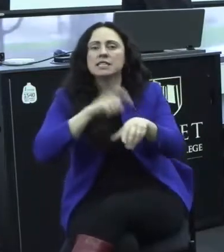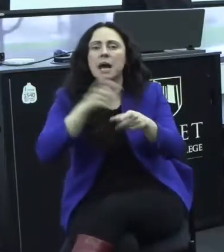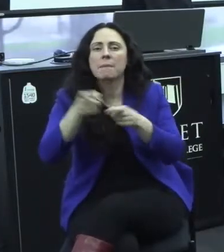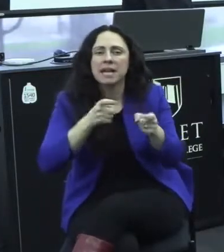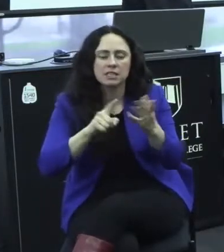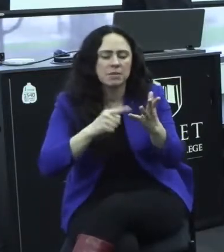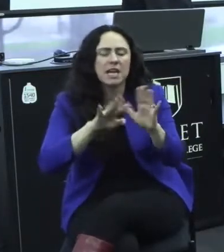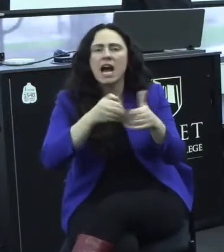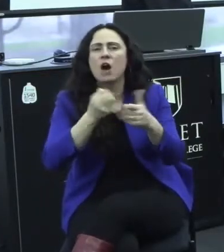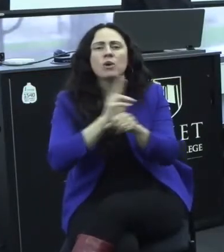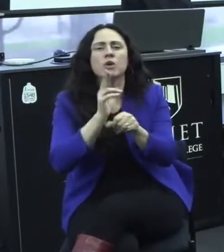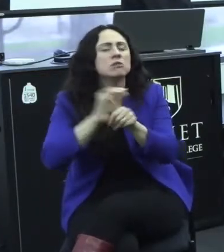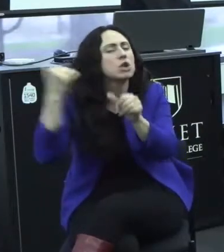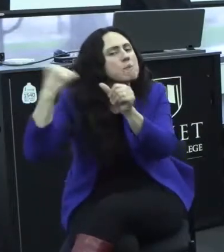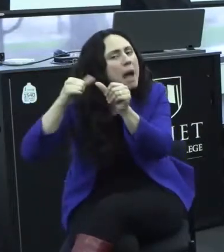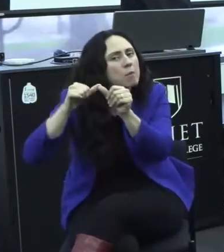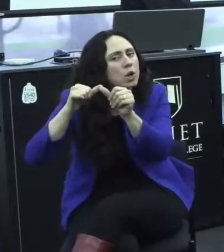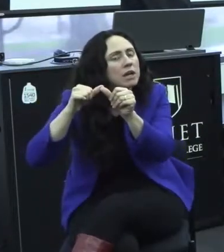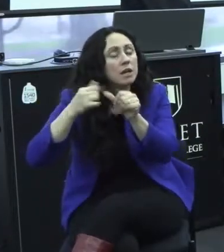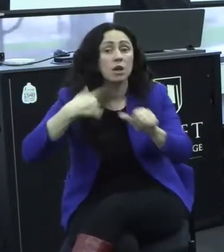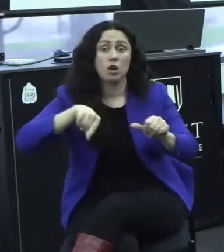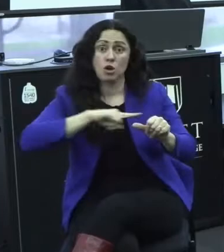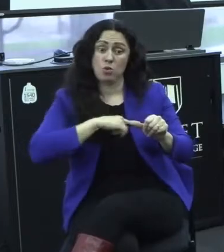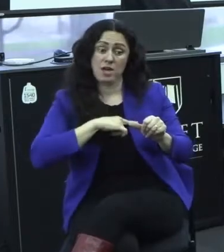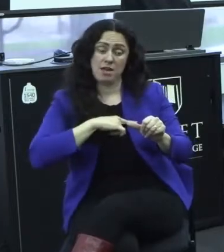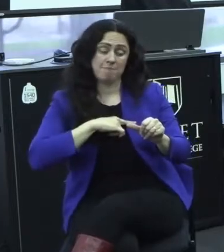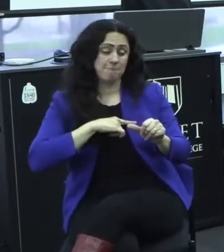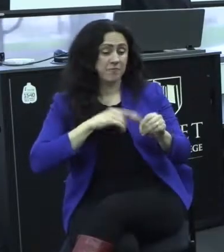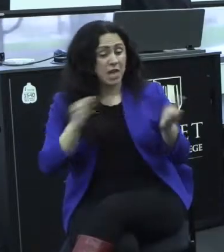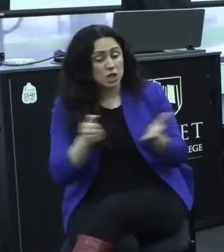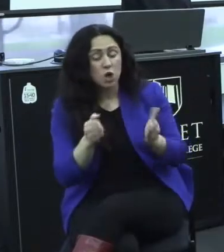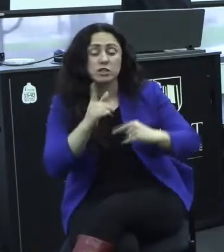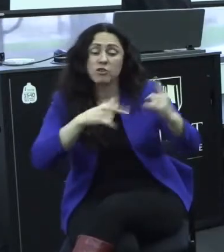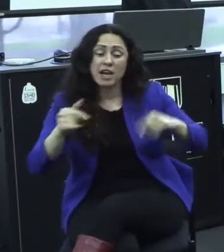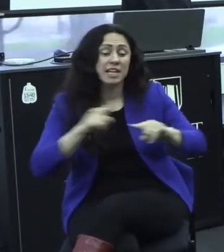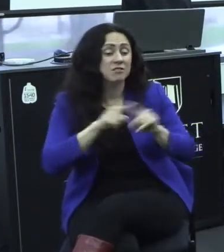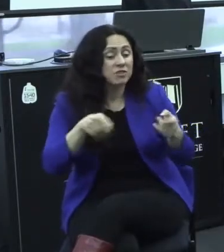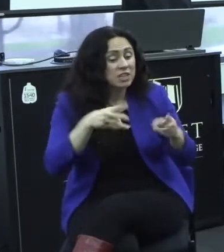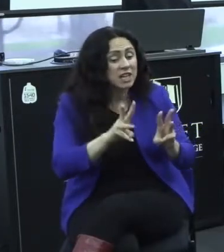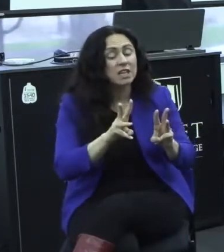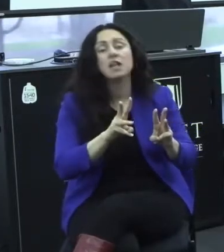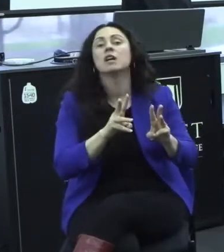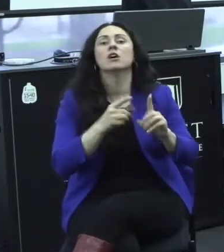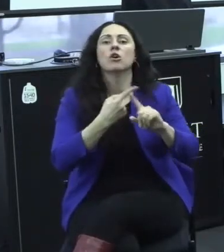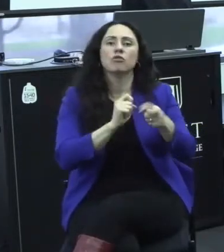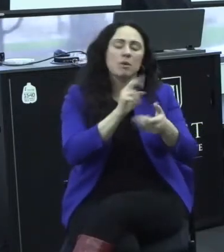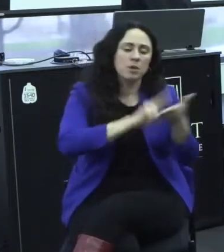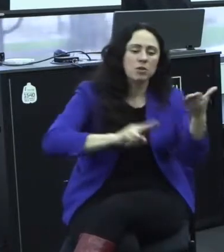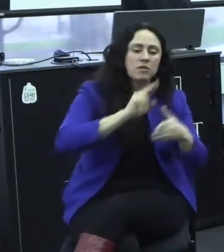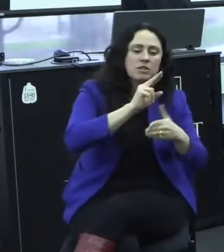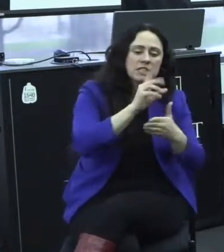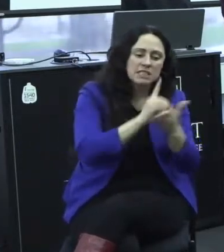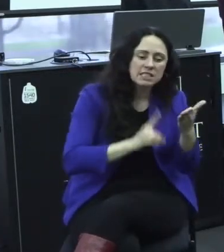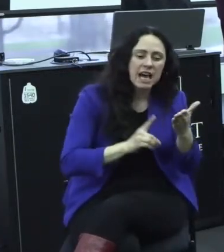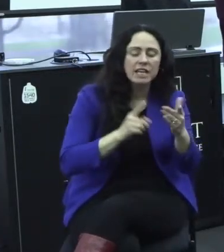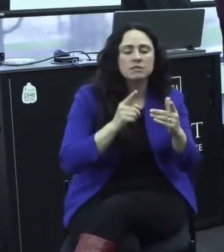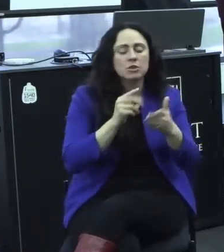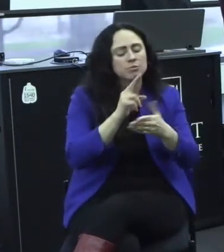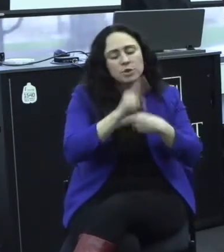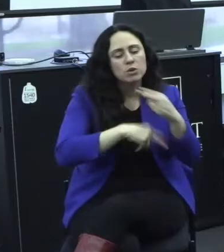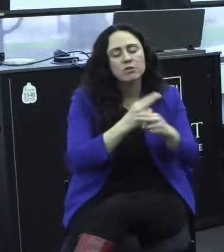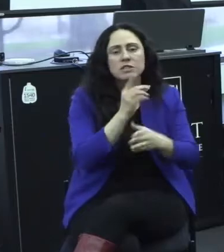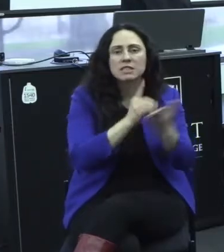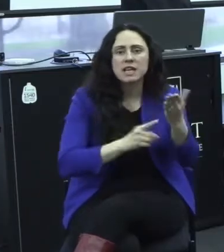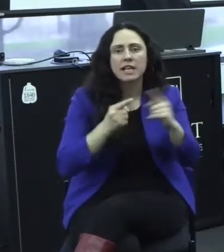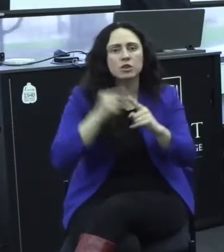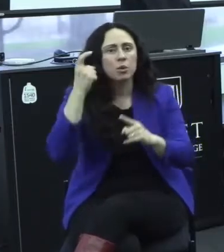our memory. We employ a variety of different techniques that stem from universal design to mind-brain education to kind of really change